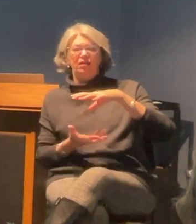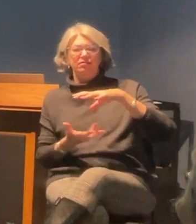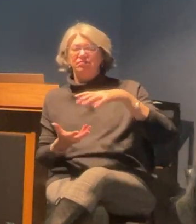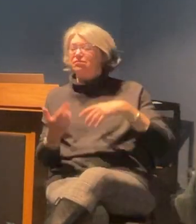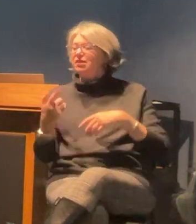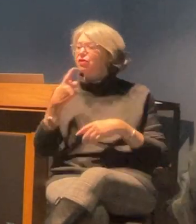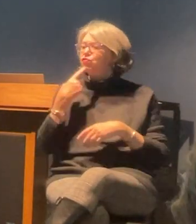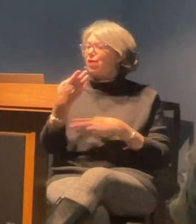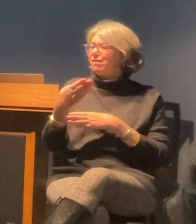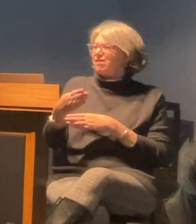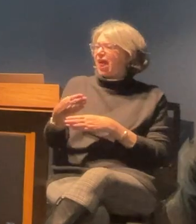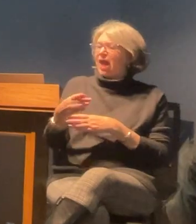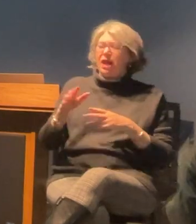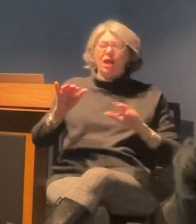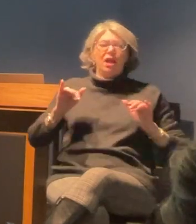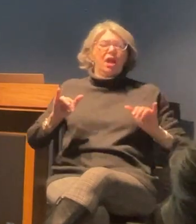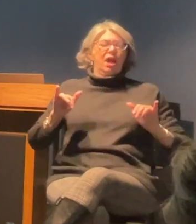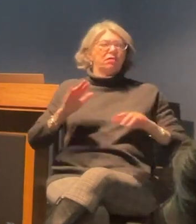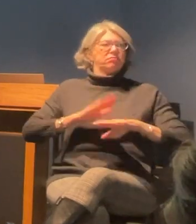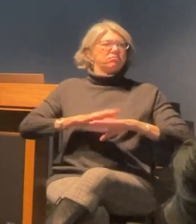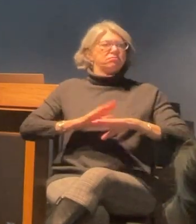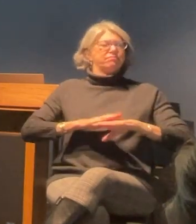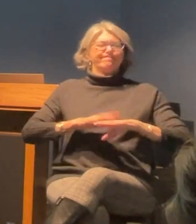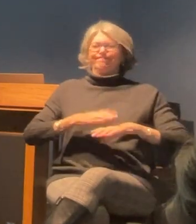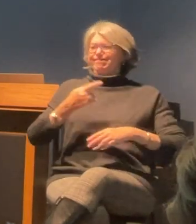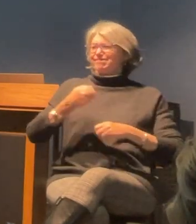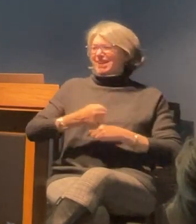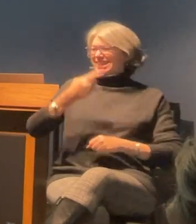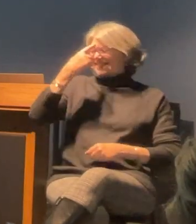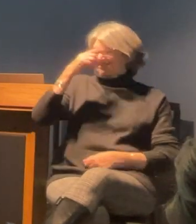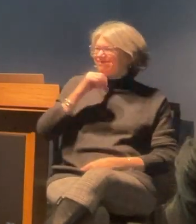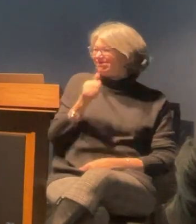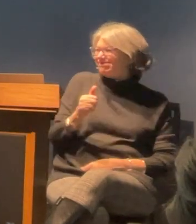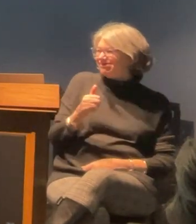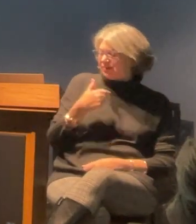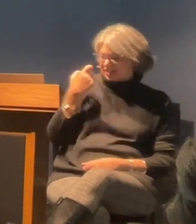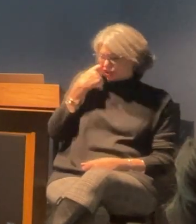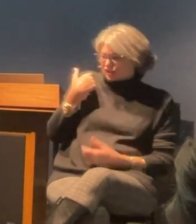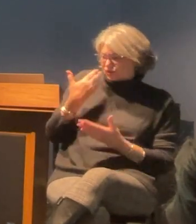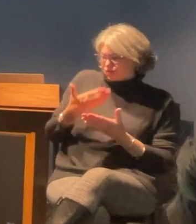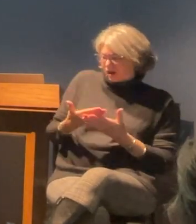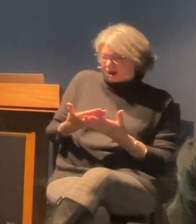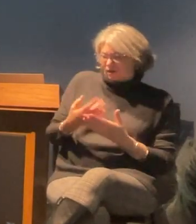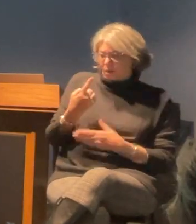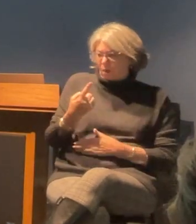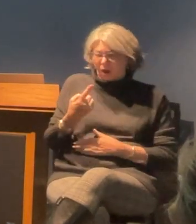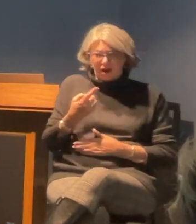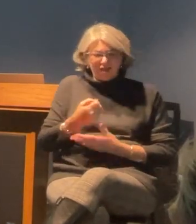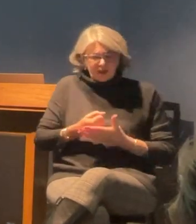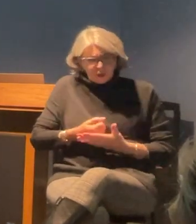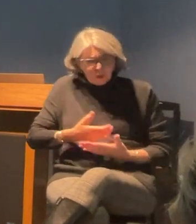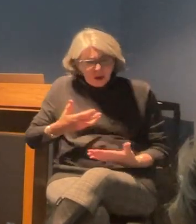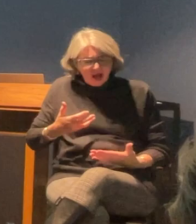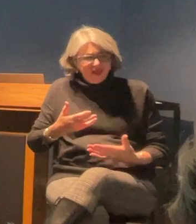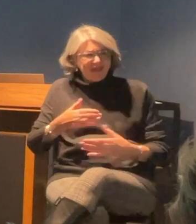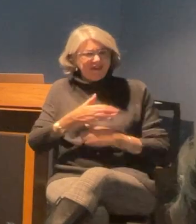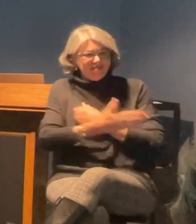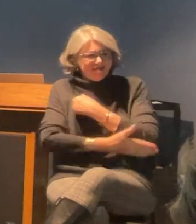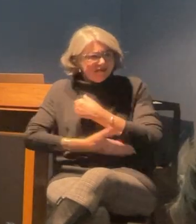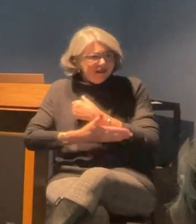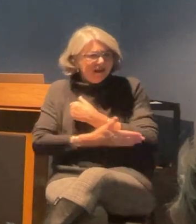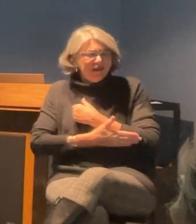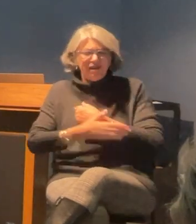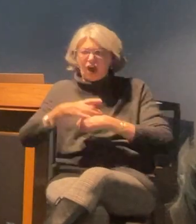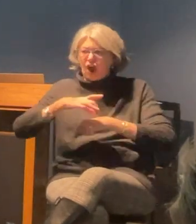flag. It just didn't make sense, because I just arrived to one of the wealthier nations